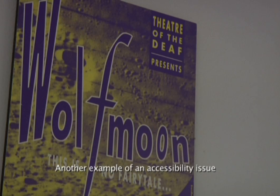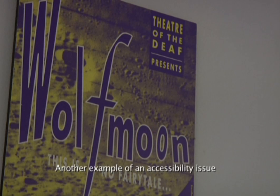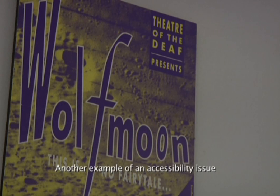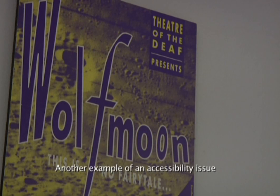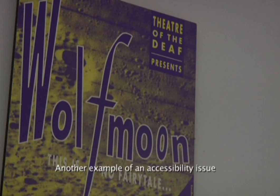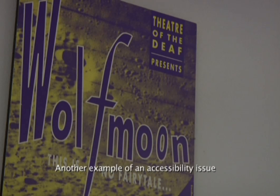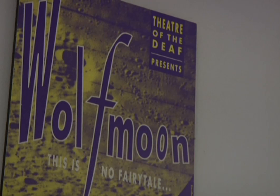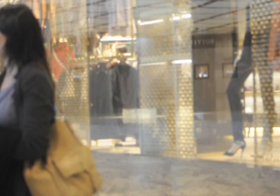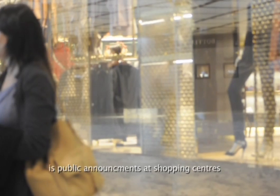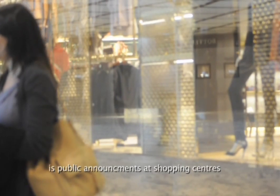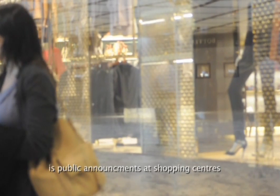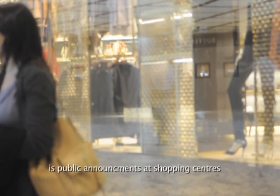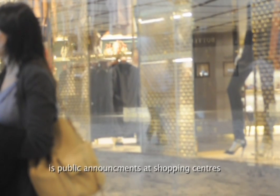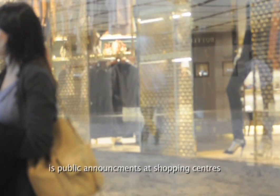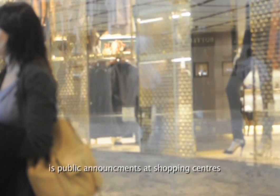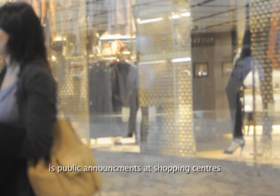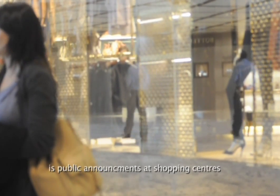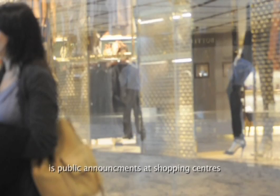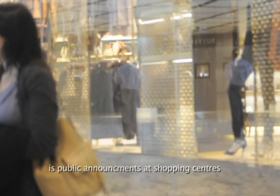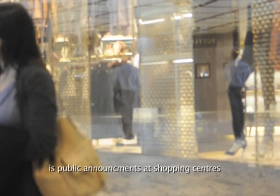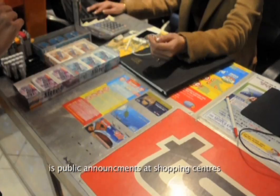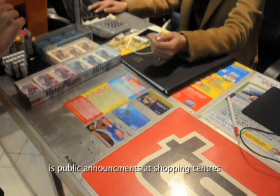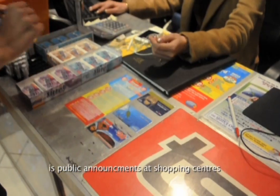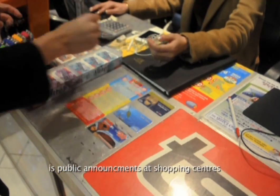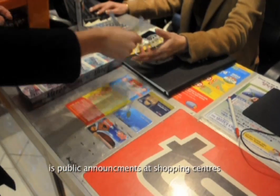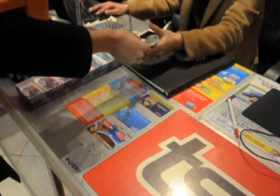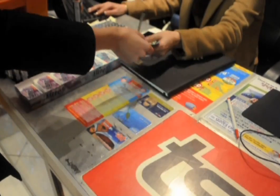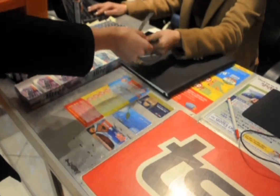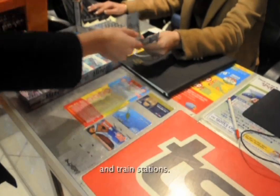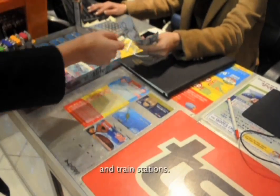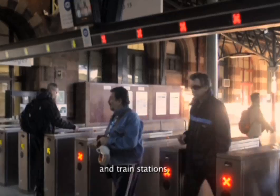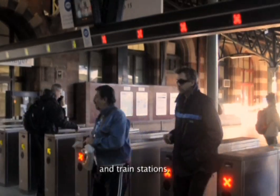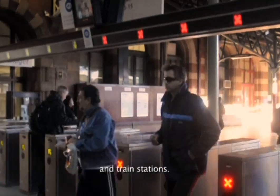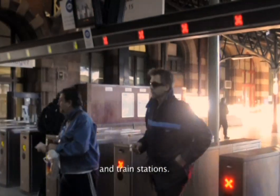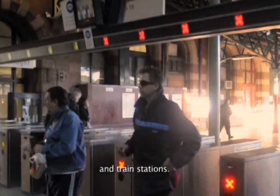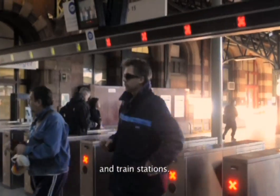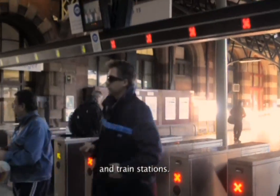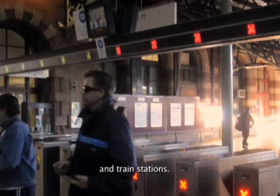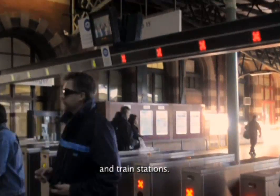issue is public announcements at shopping centres and train stations.